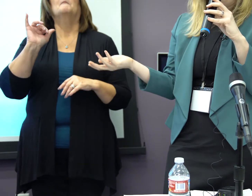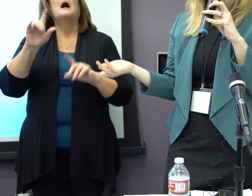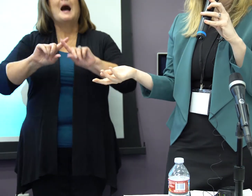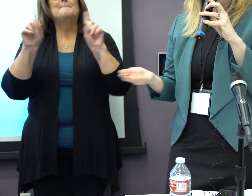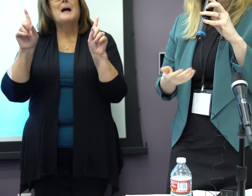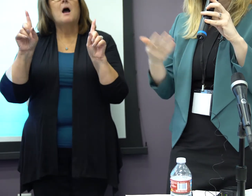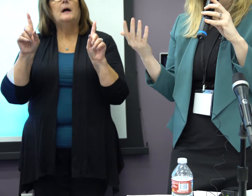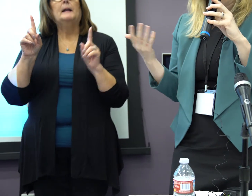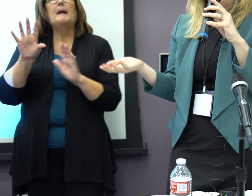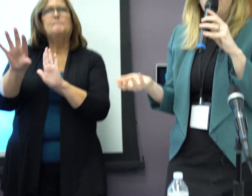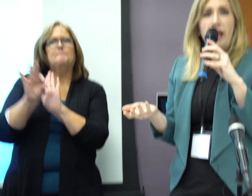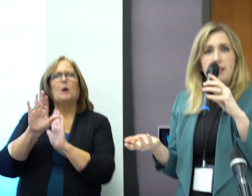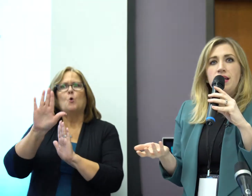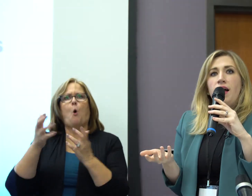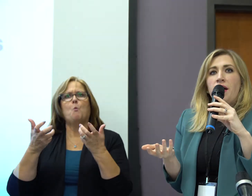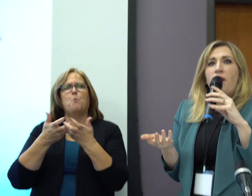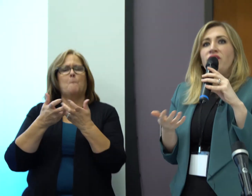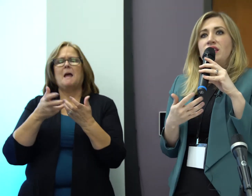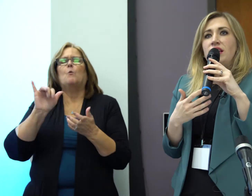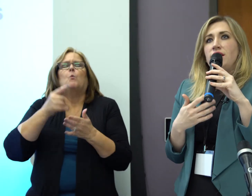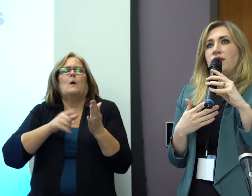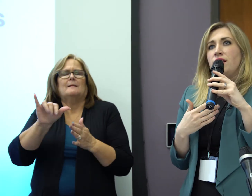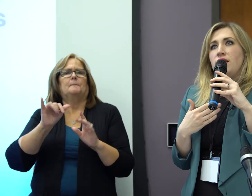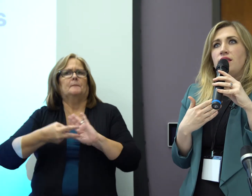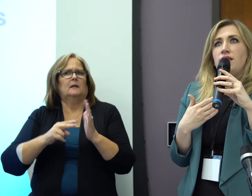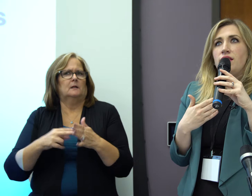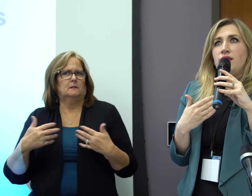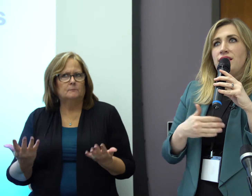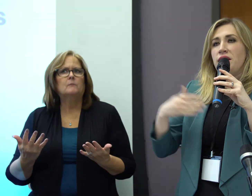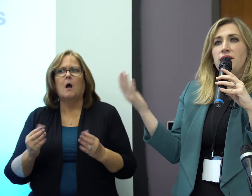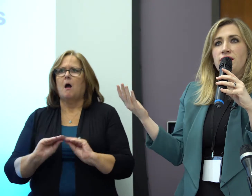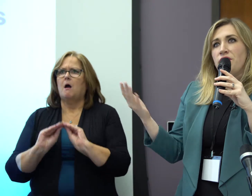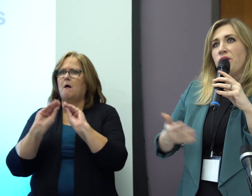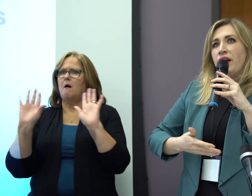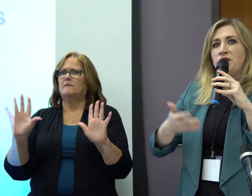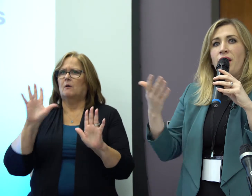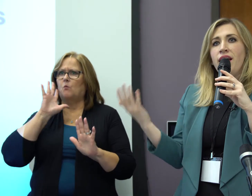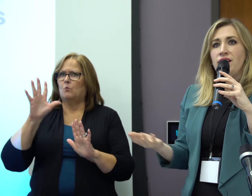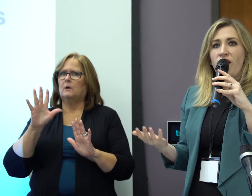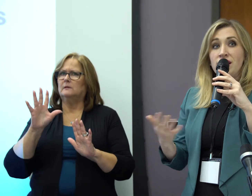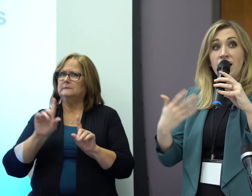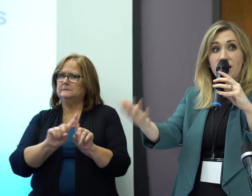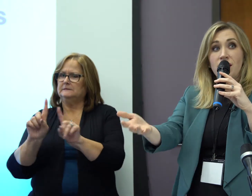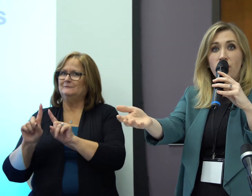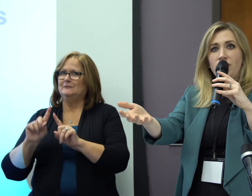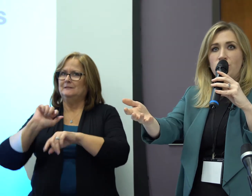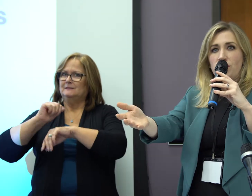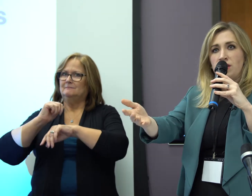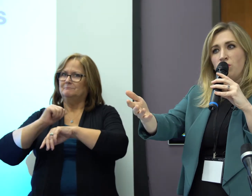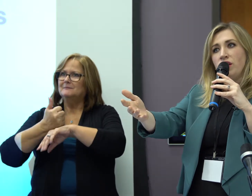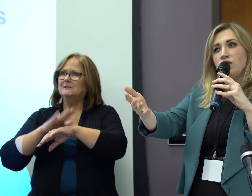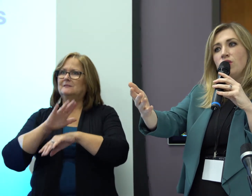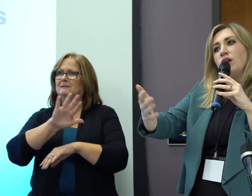so what does pick your roommate mean, right? Obviously, that's going to differ and depend on the setting that someone